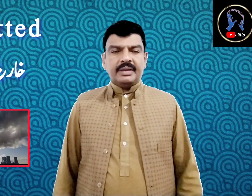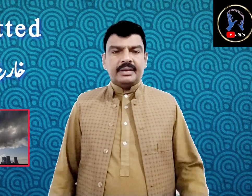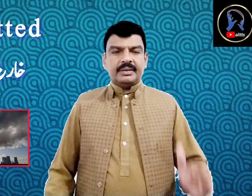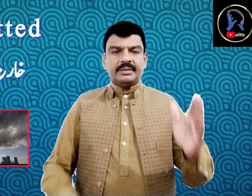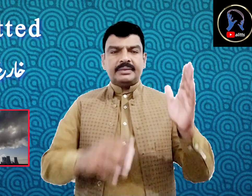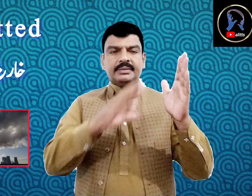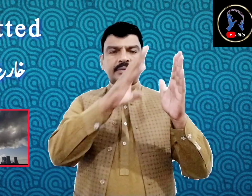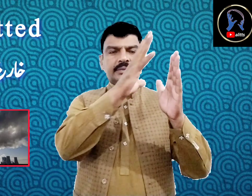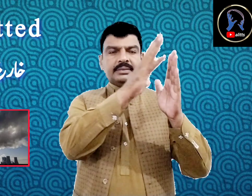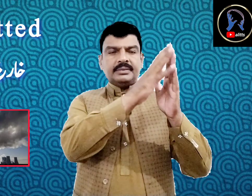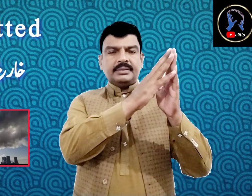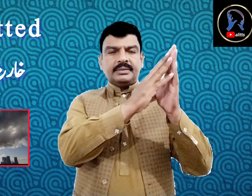emitted।